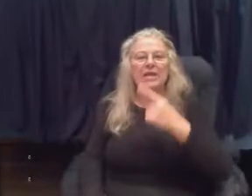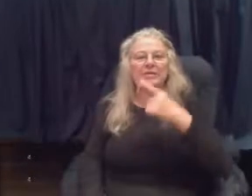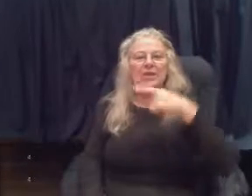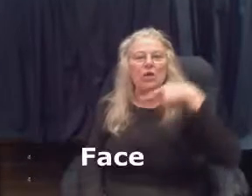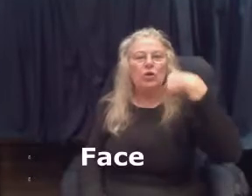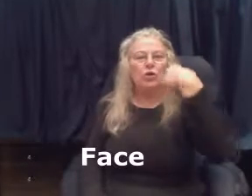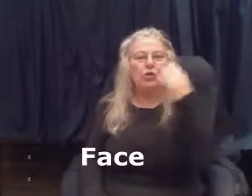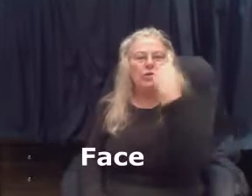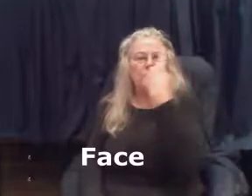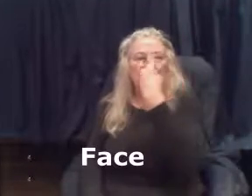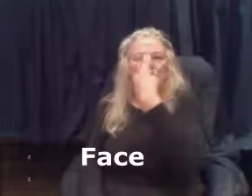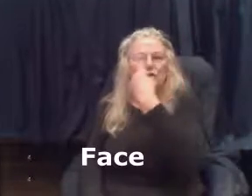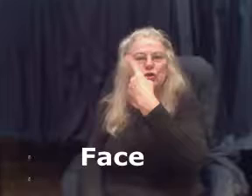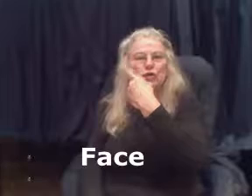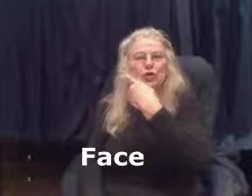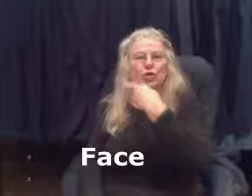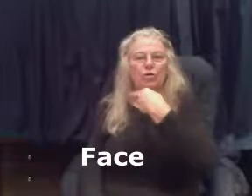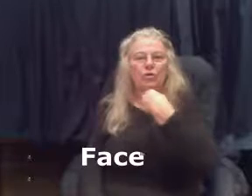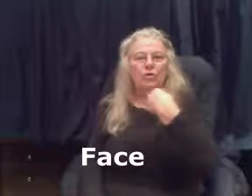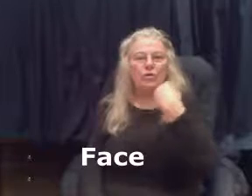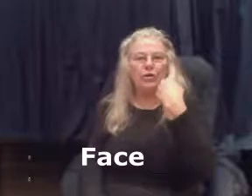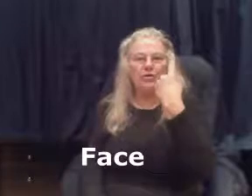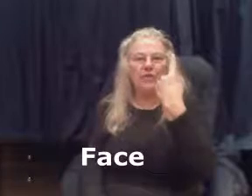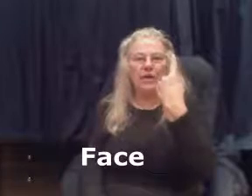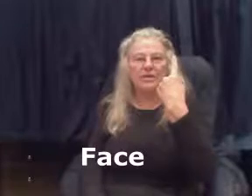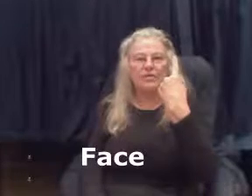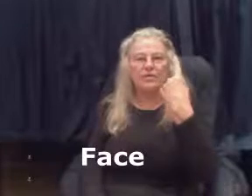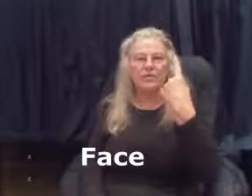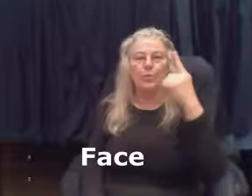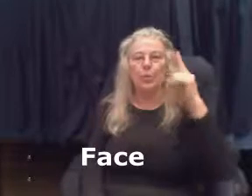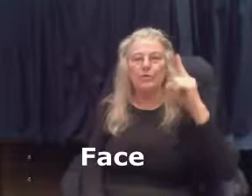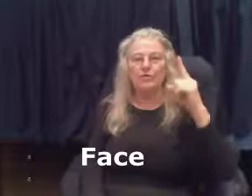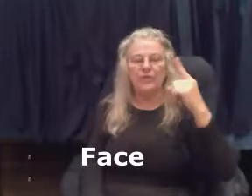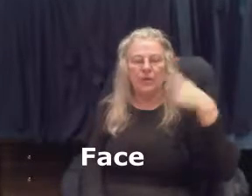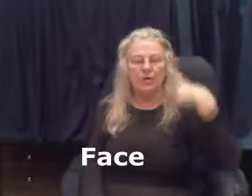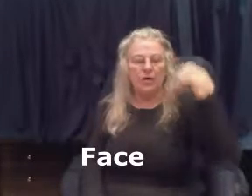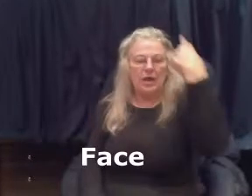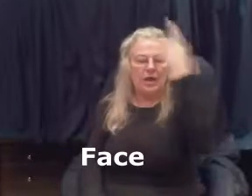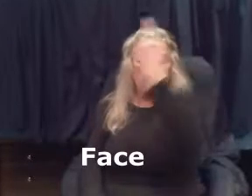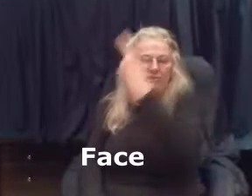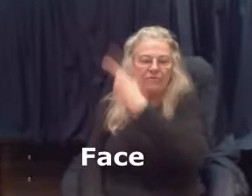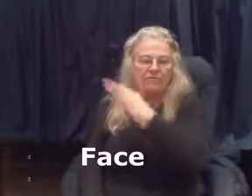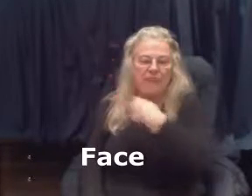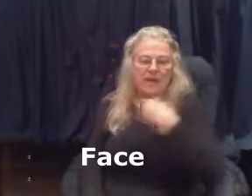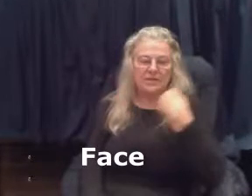Face, you're going to just circle your face with your pointer finger. Face.